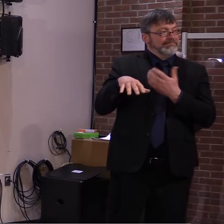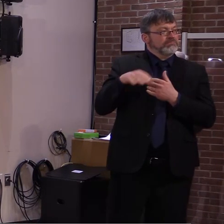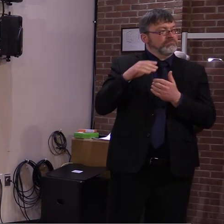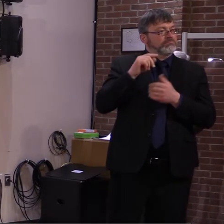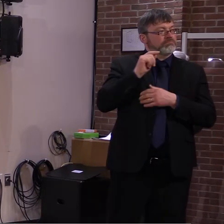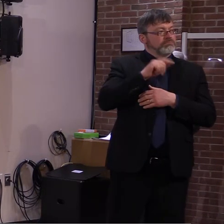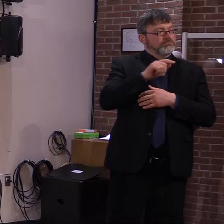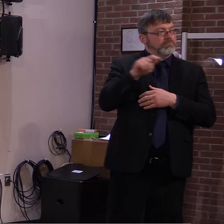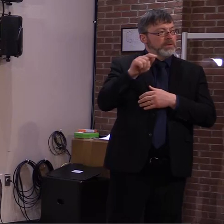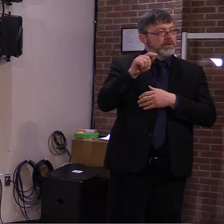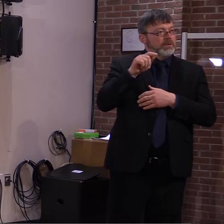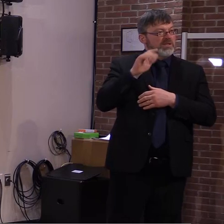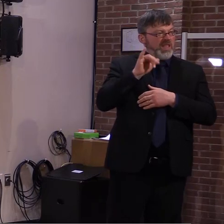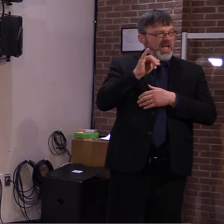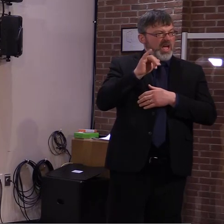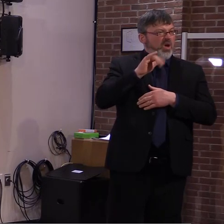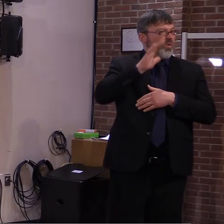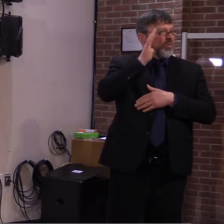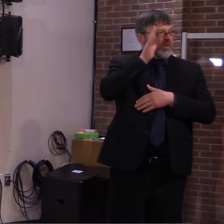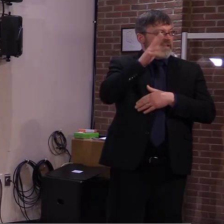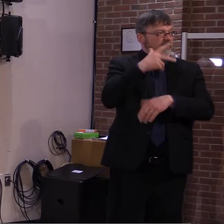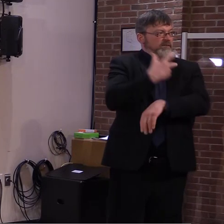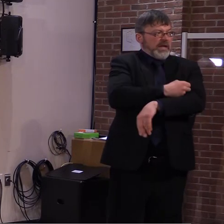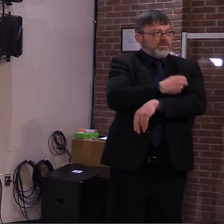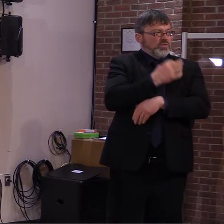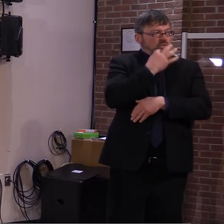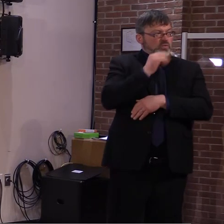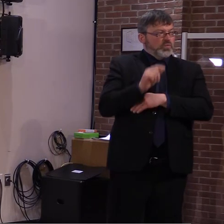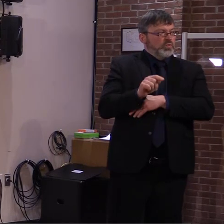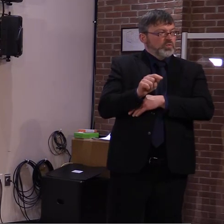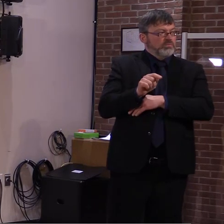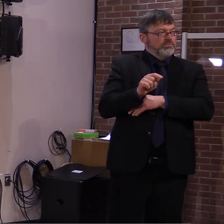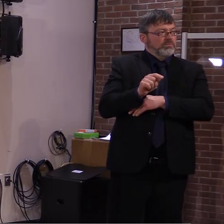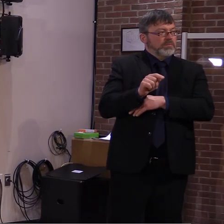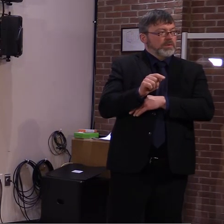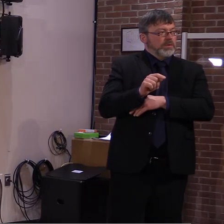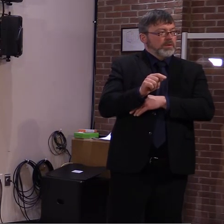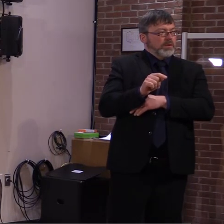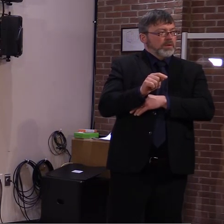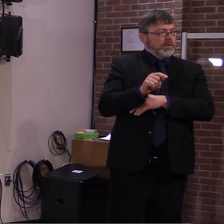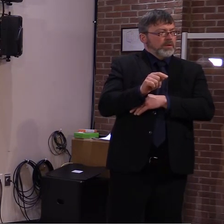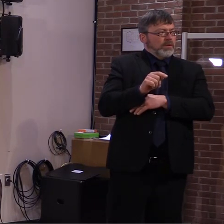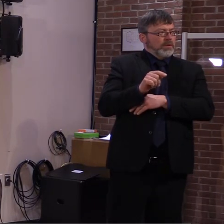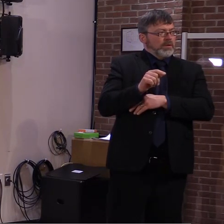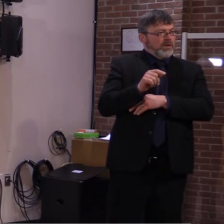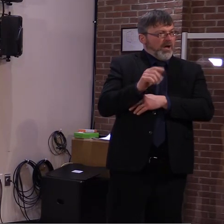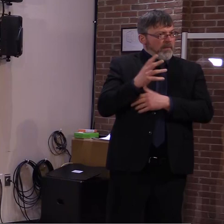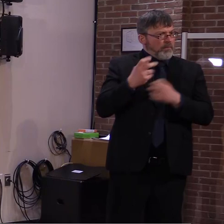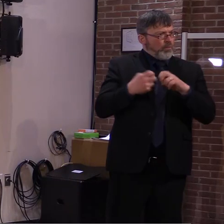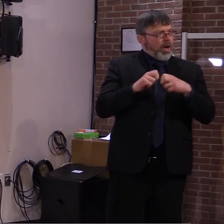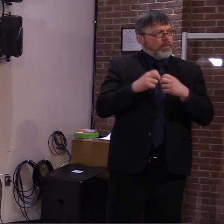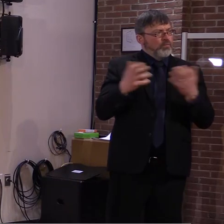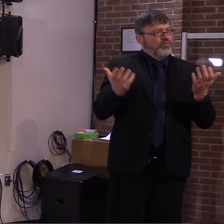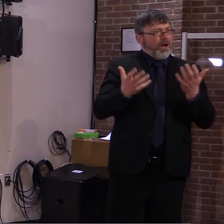making them either have to return to the state for the summer for a second dose or forego getting it at all.